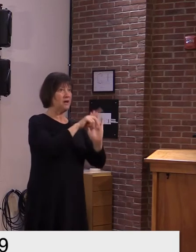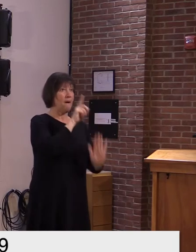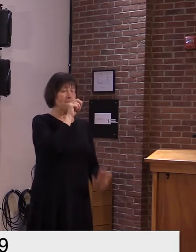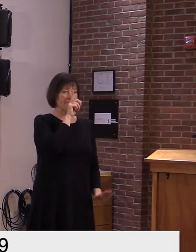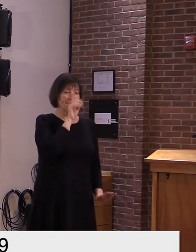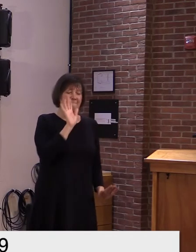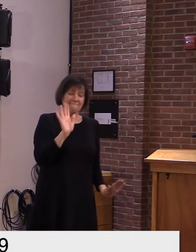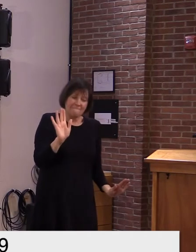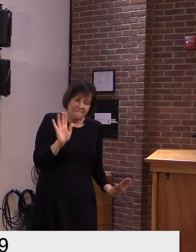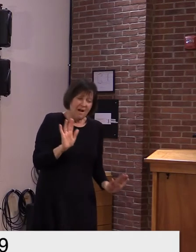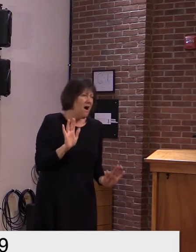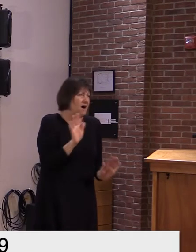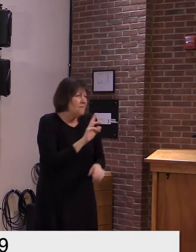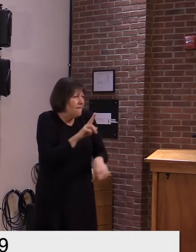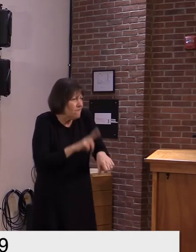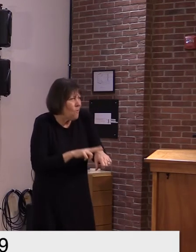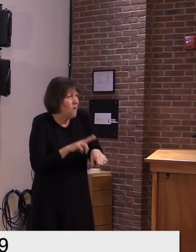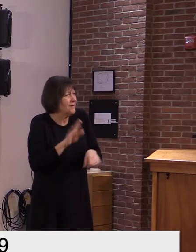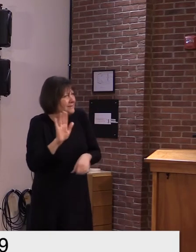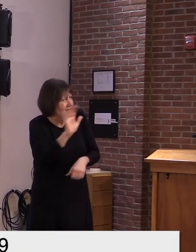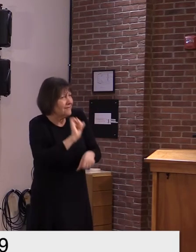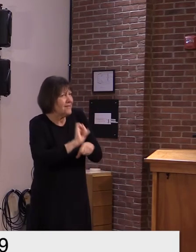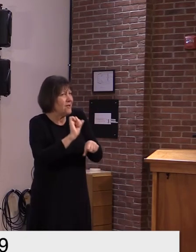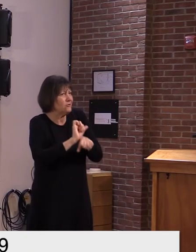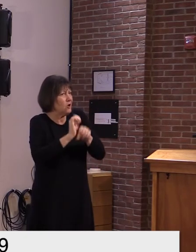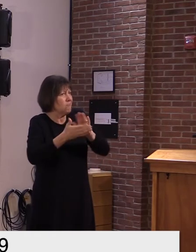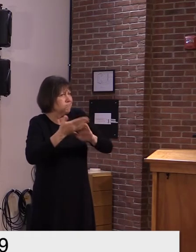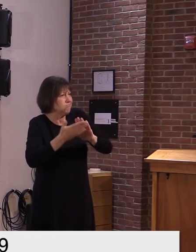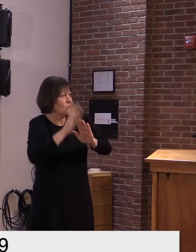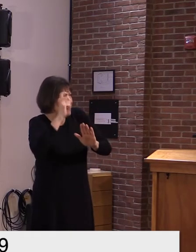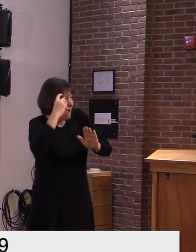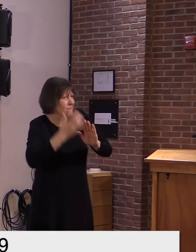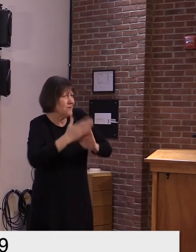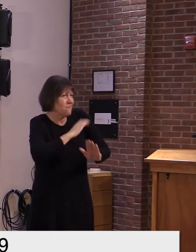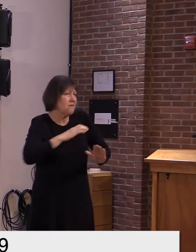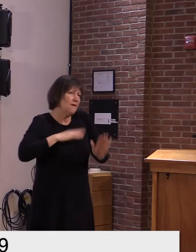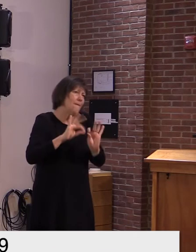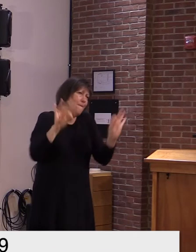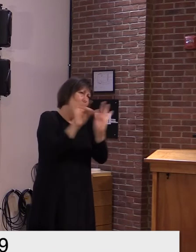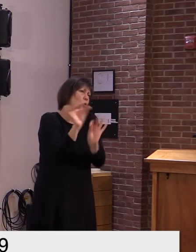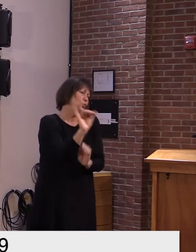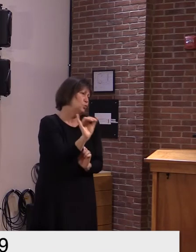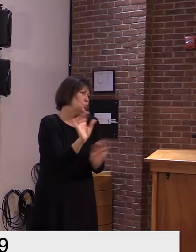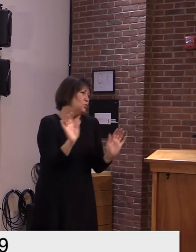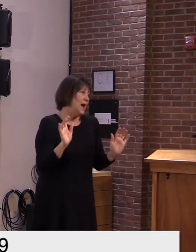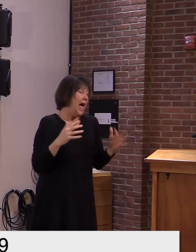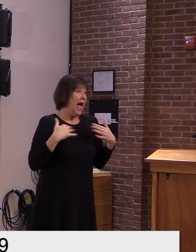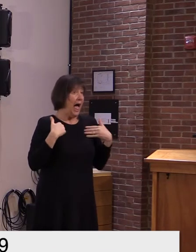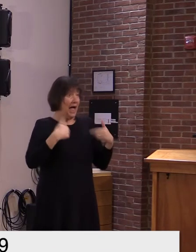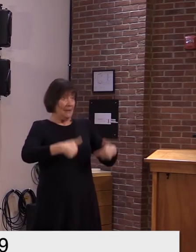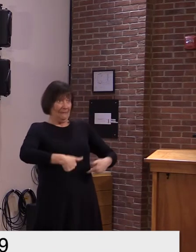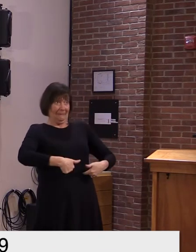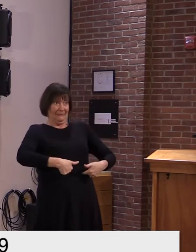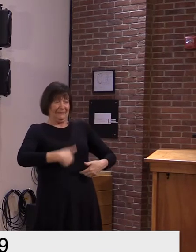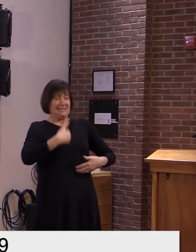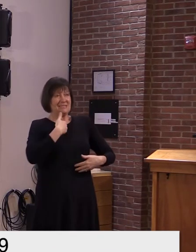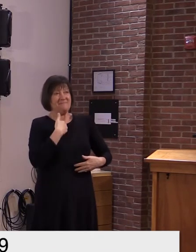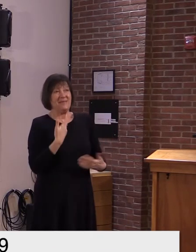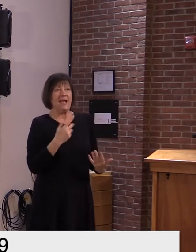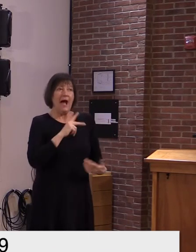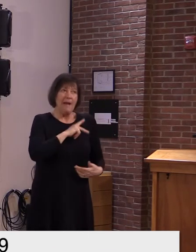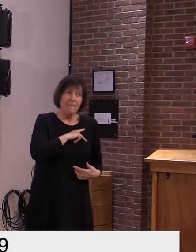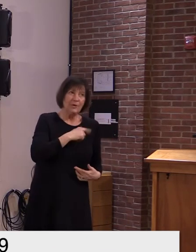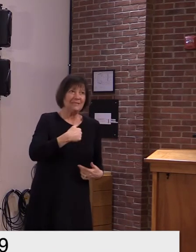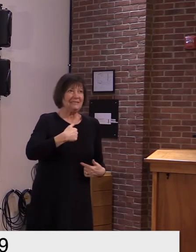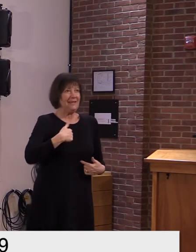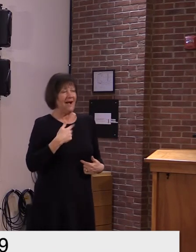standpoint, as I said before, it just doesn't sit right with me. Personally, I'm on the ground.